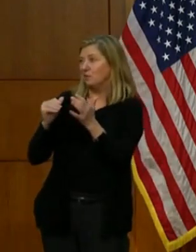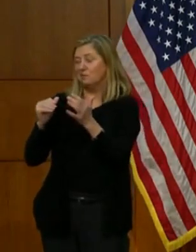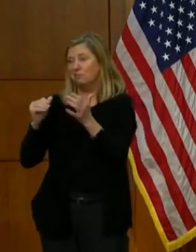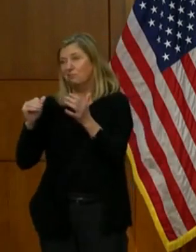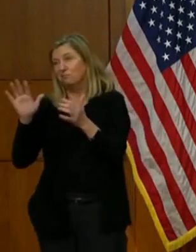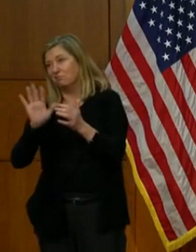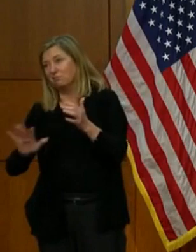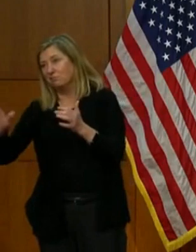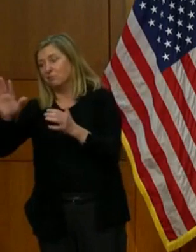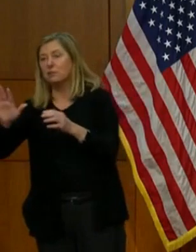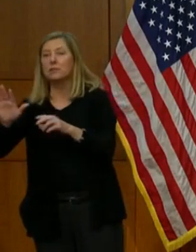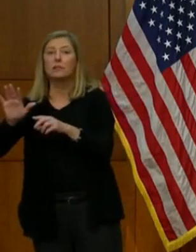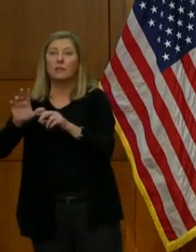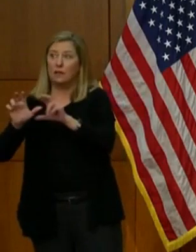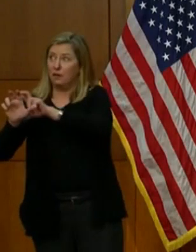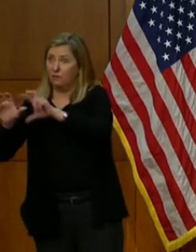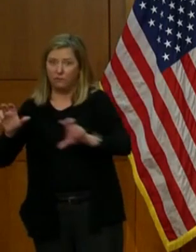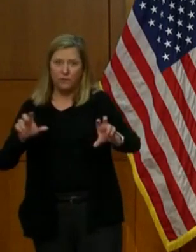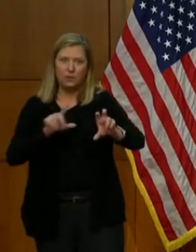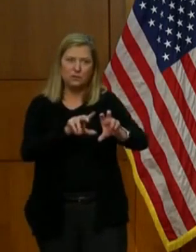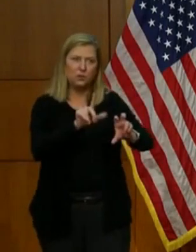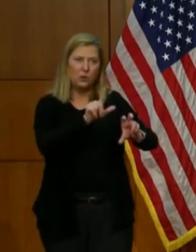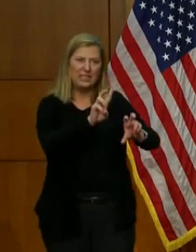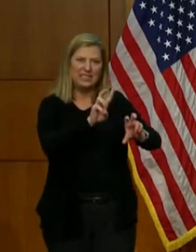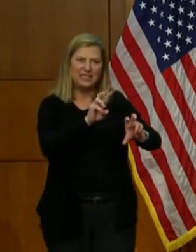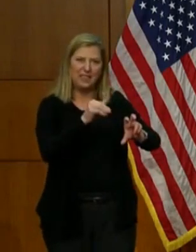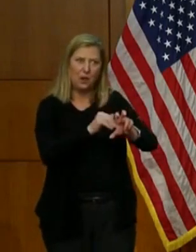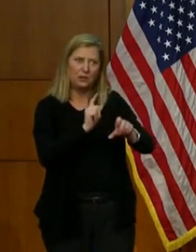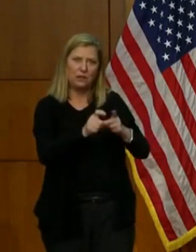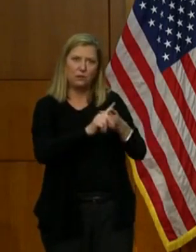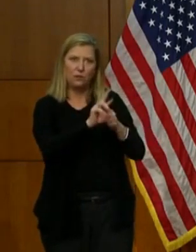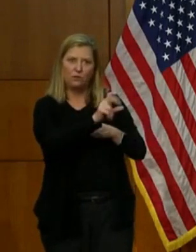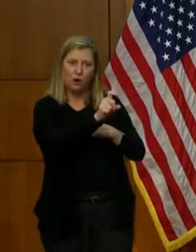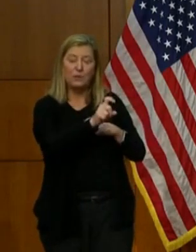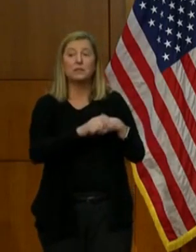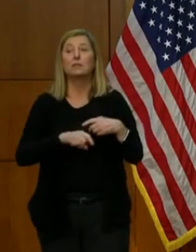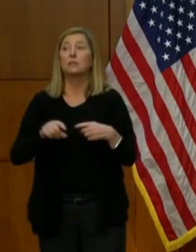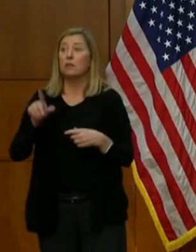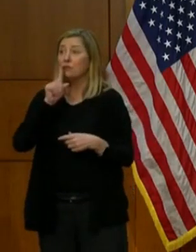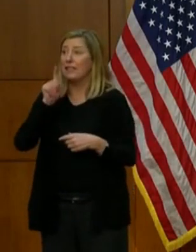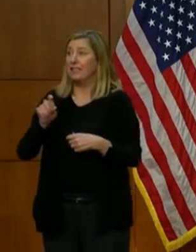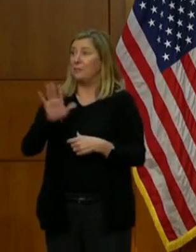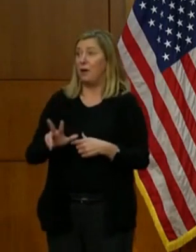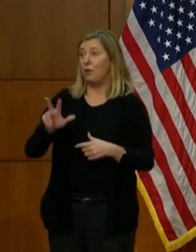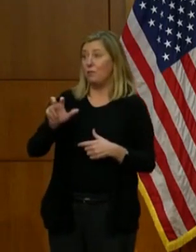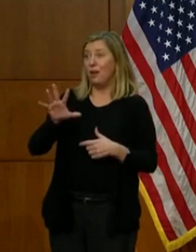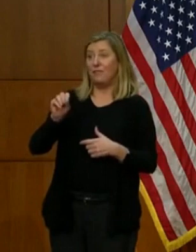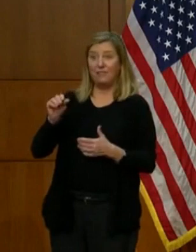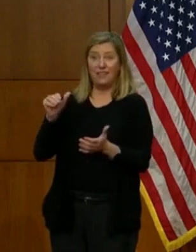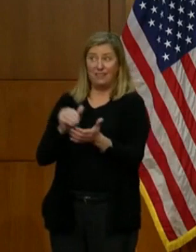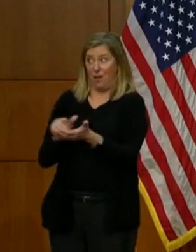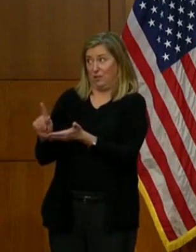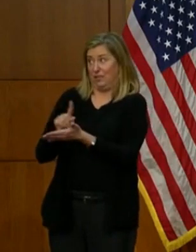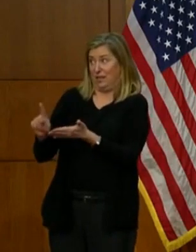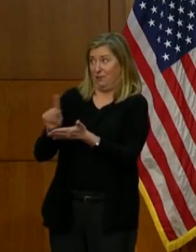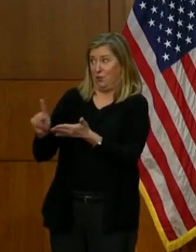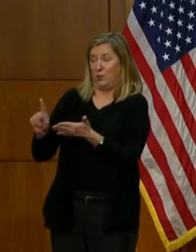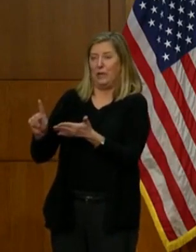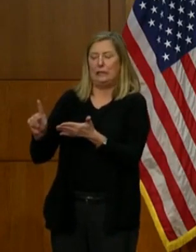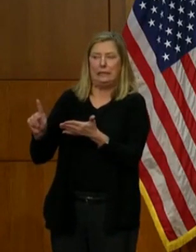through the pharmacies, but we need upwards of 350,000 a week. So we're getting about a third of what we